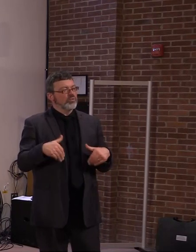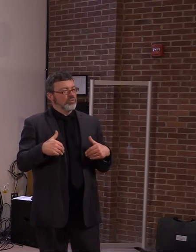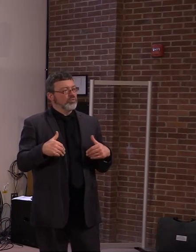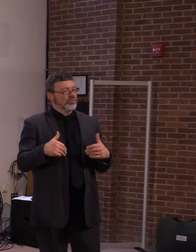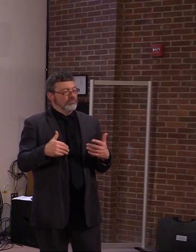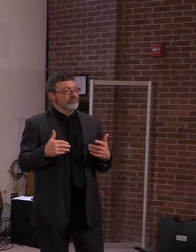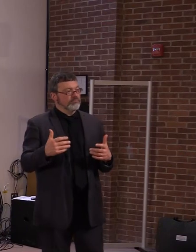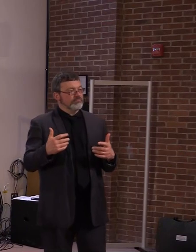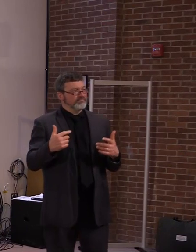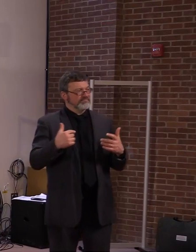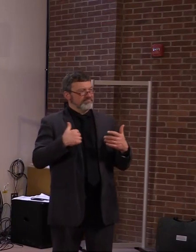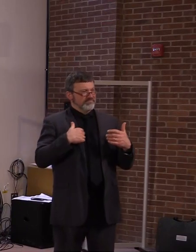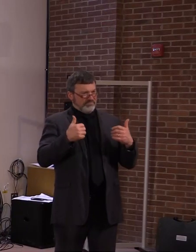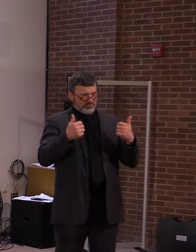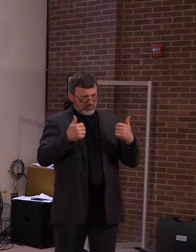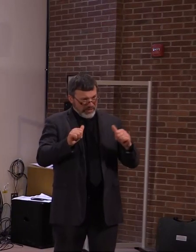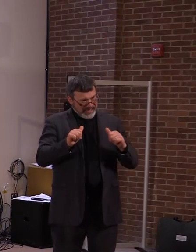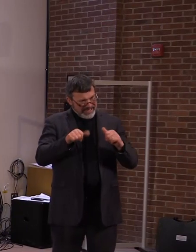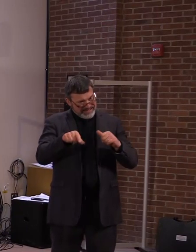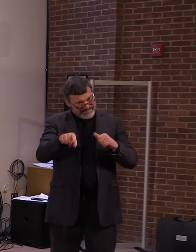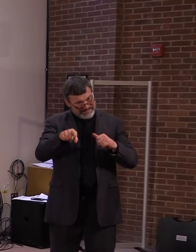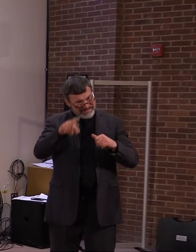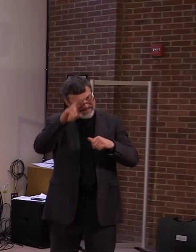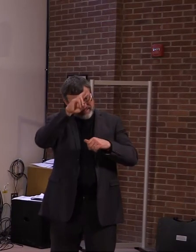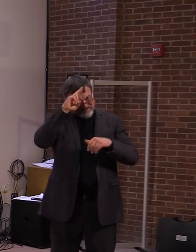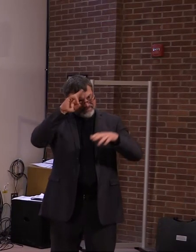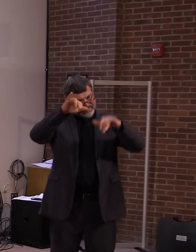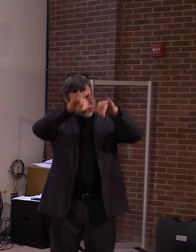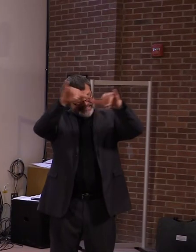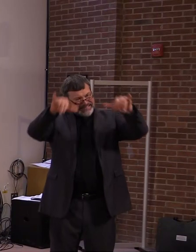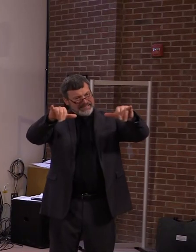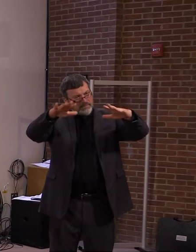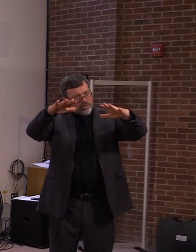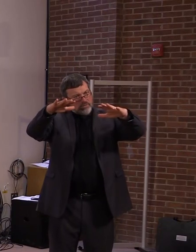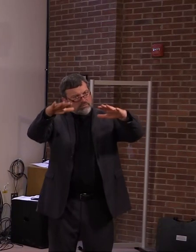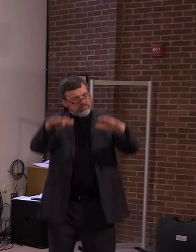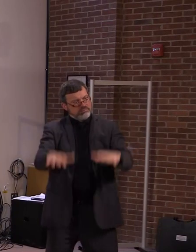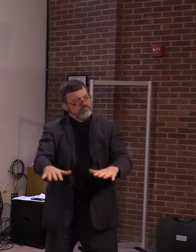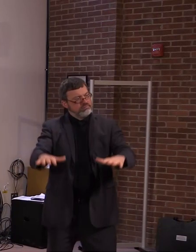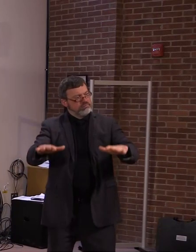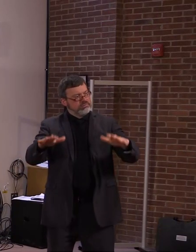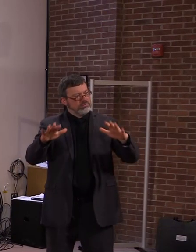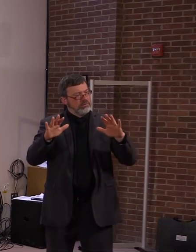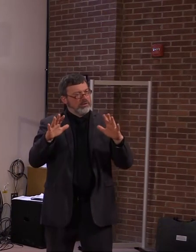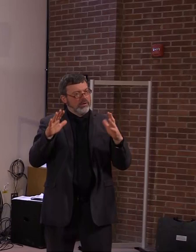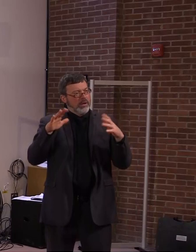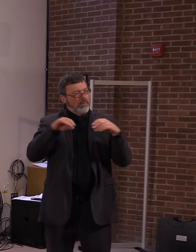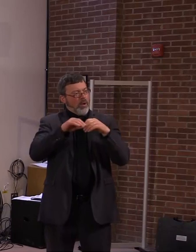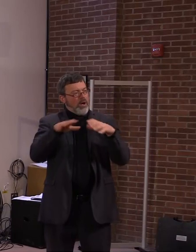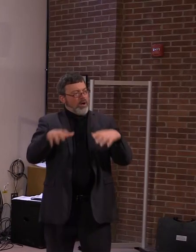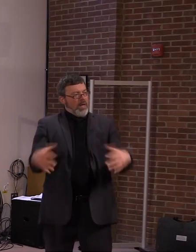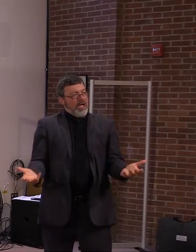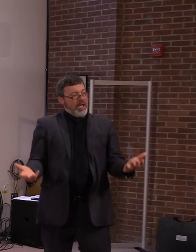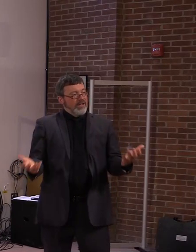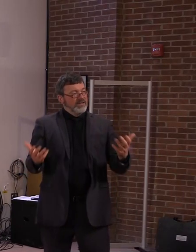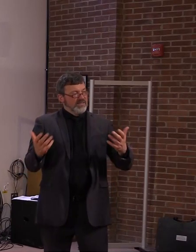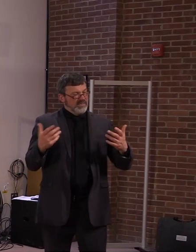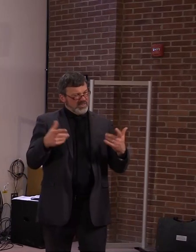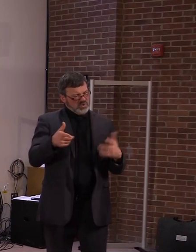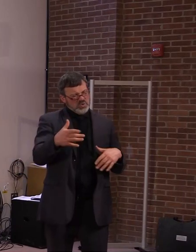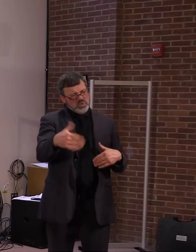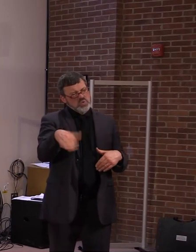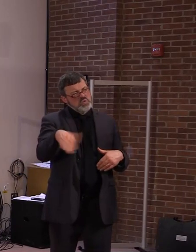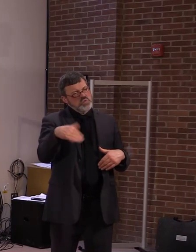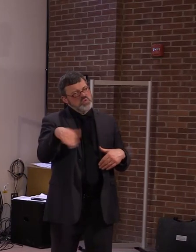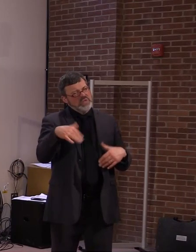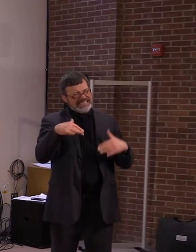in all sorts of ways, but the fact is, they have been under enormous stress for the last